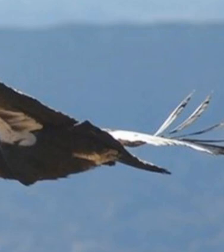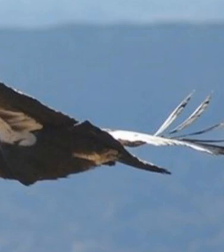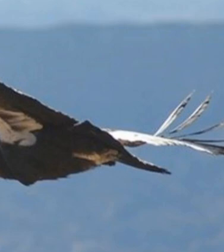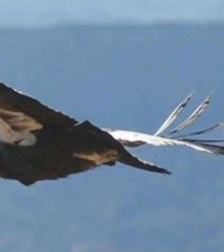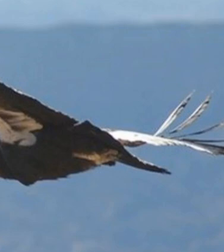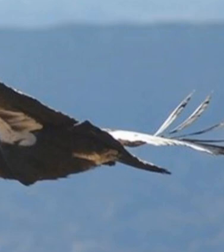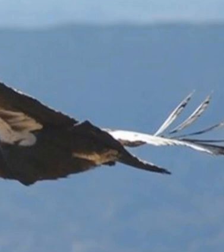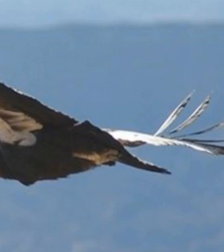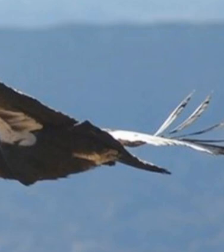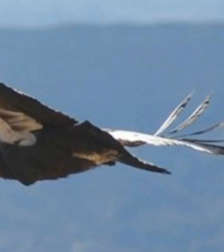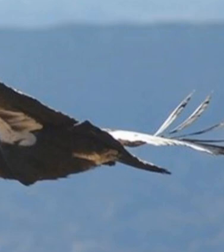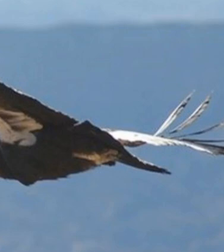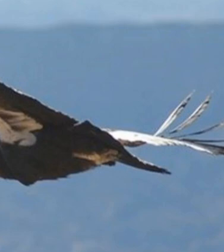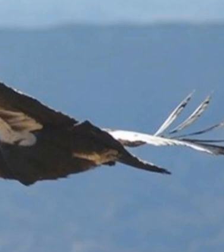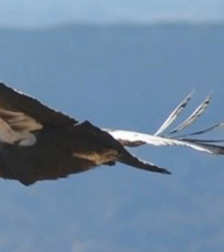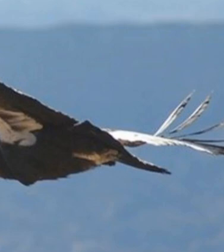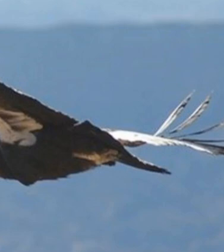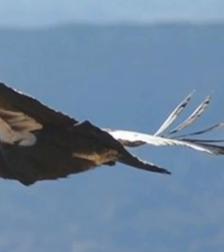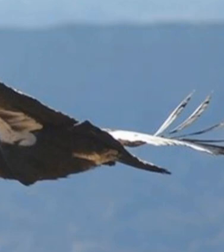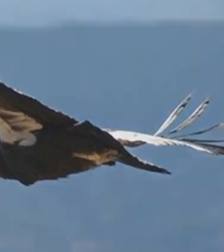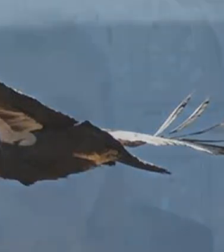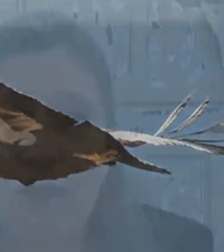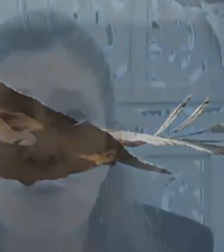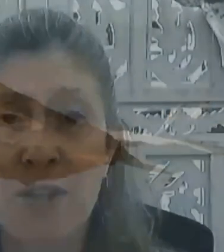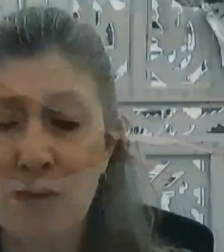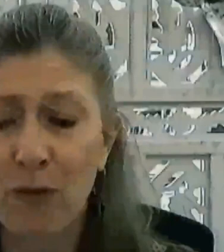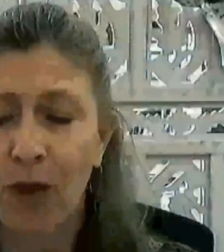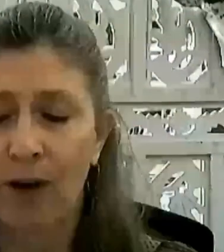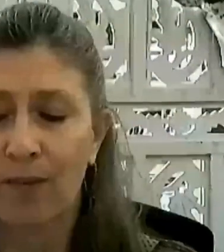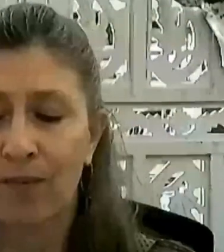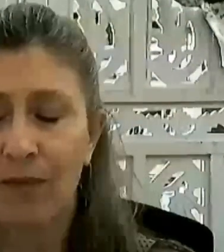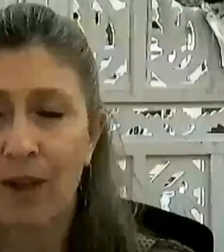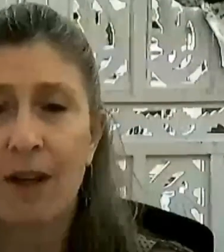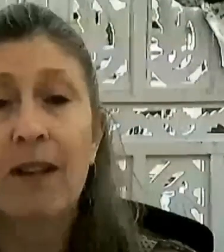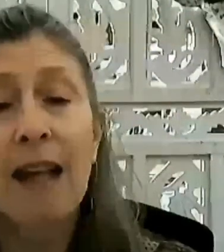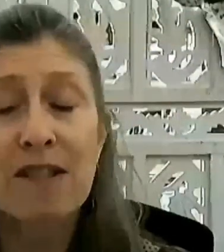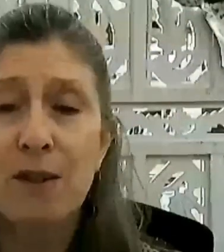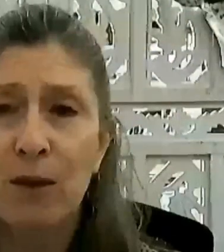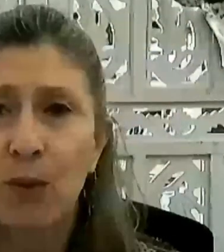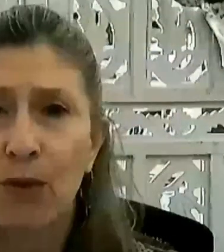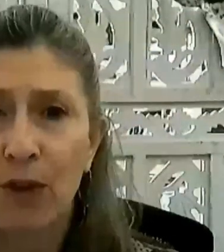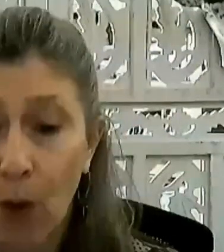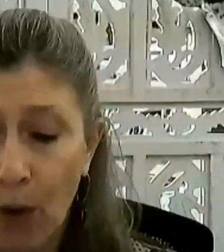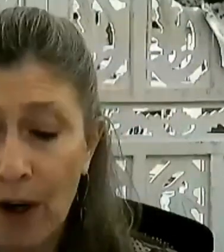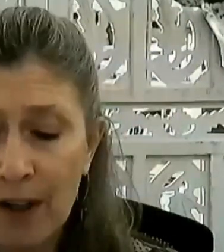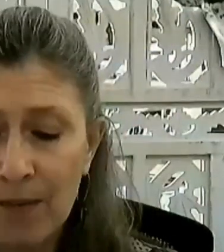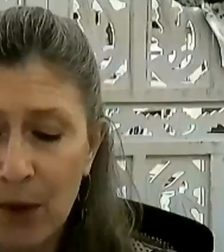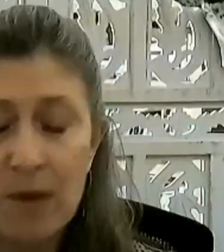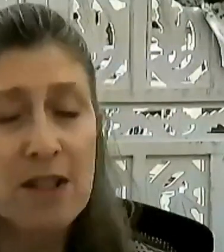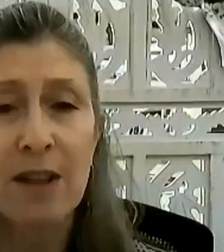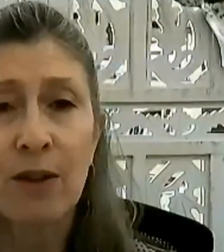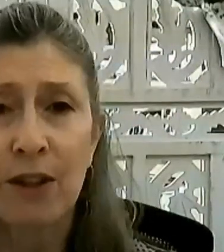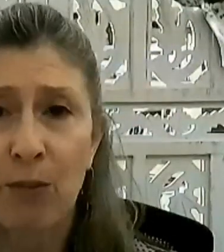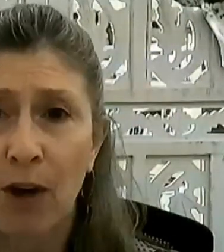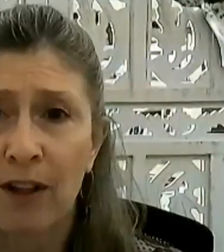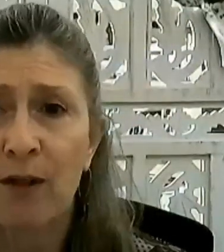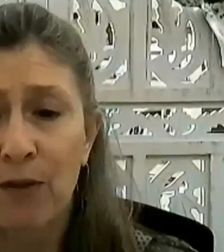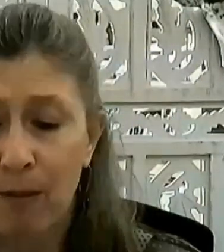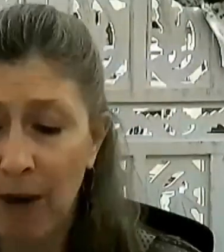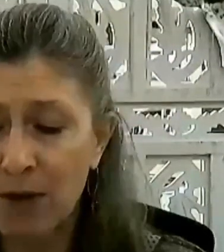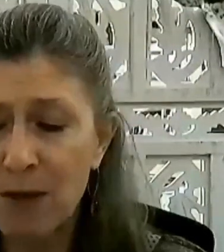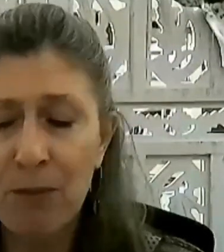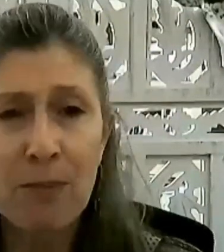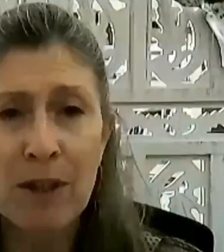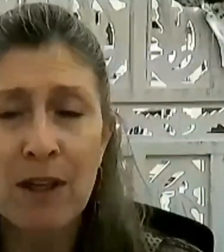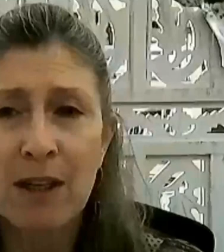The last known wolf in California was killed in 1924. The last known wolf in Oregon was killed and brought